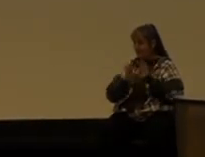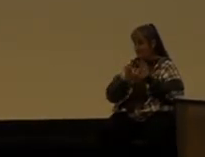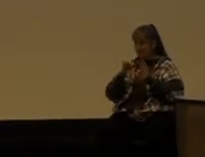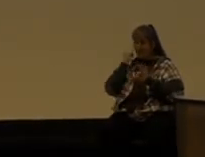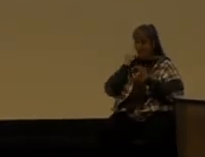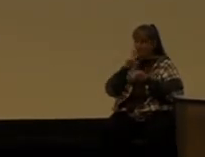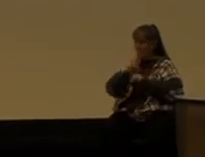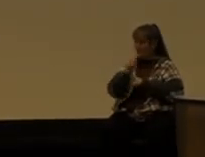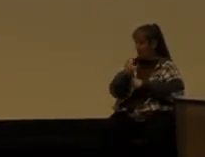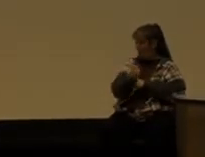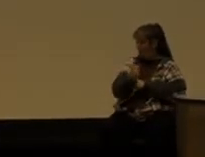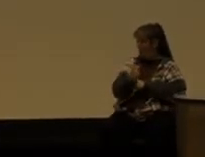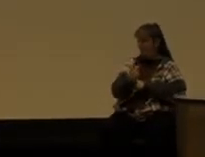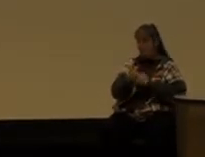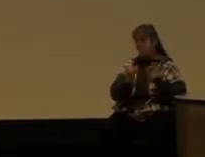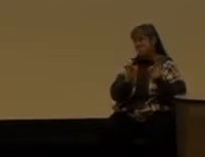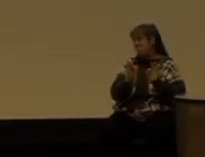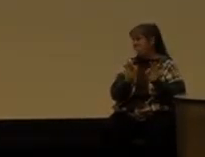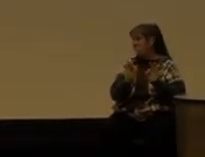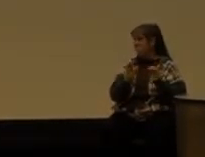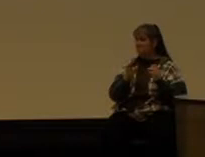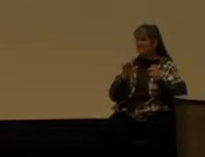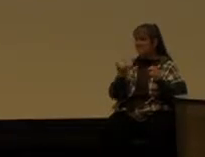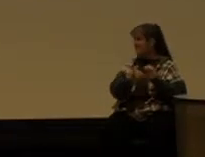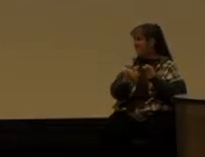by itself, it has no noticeable